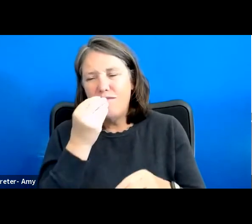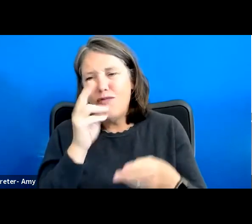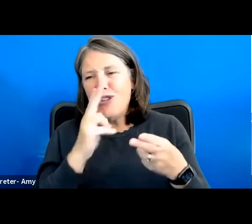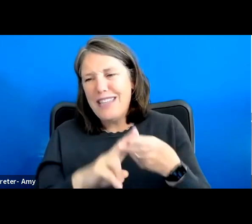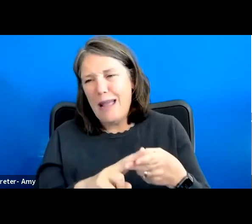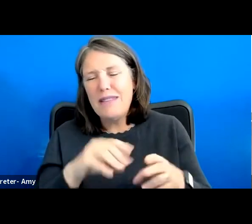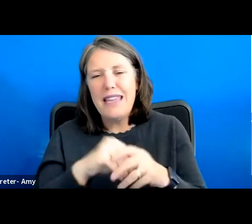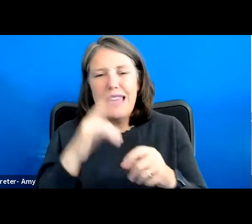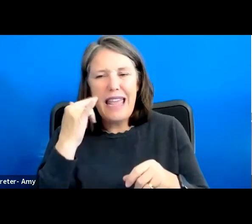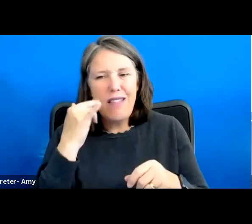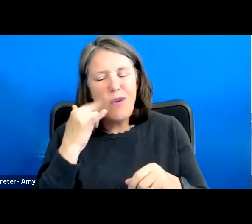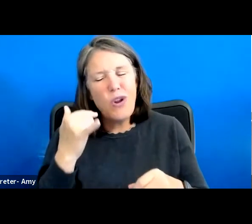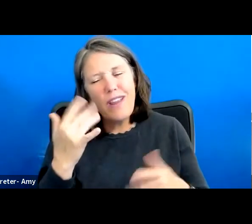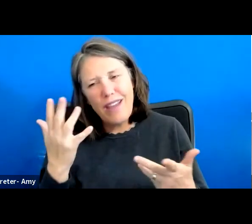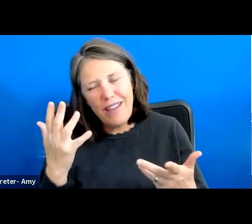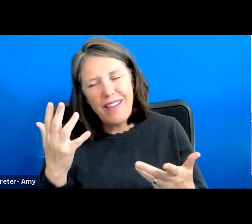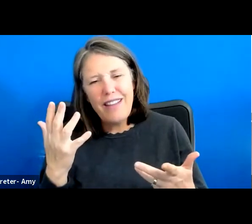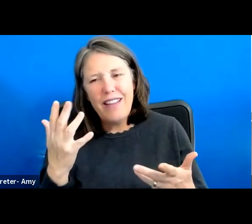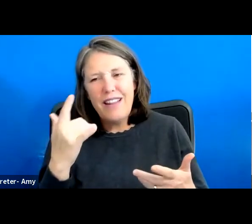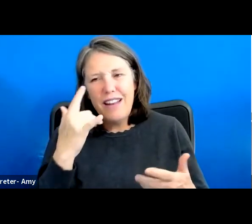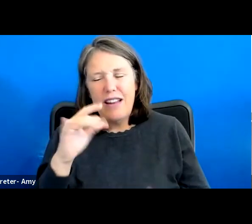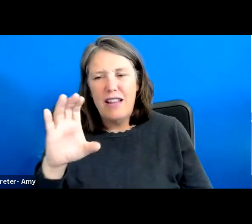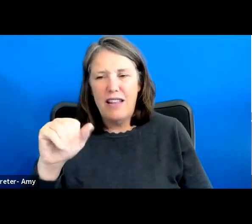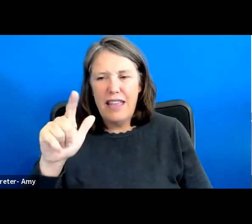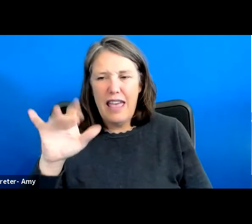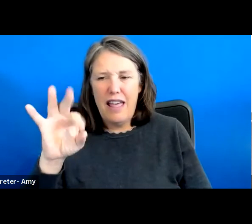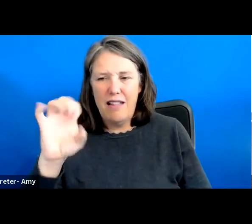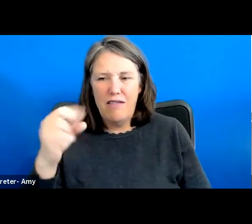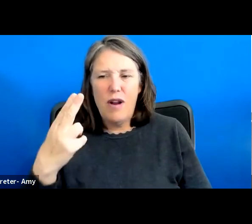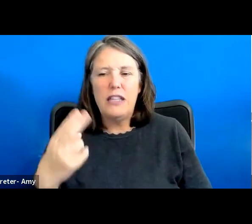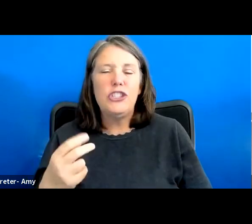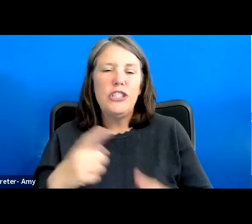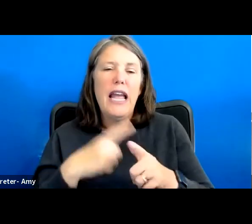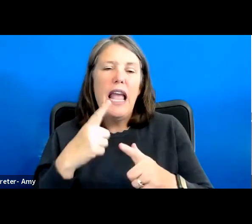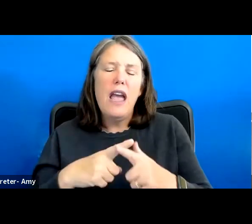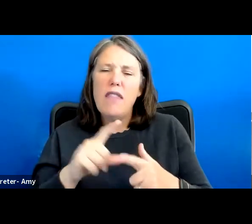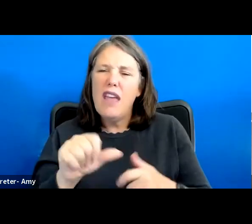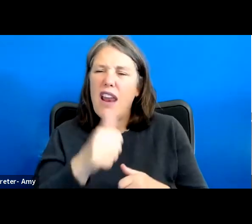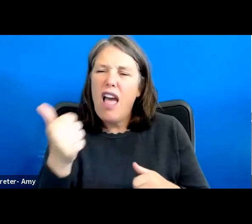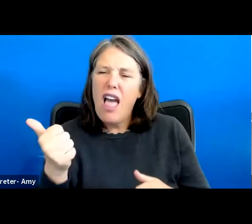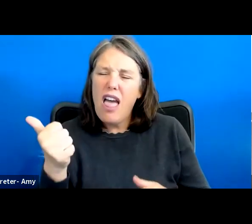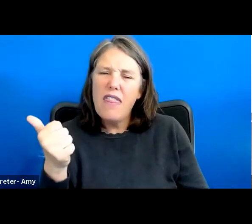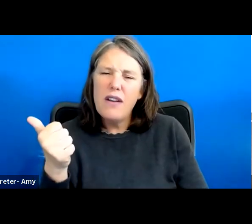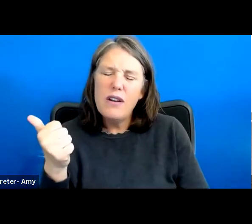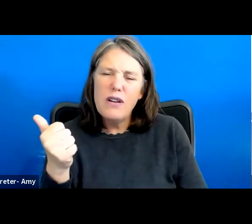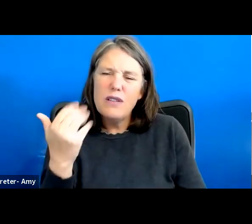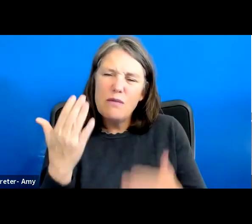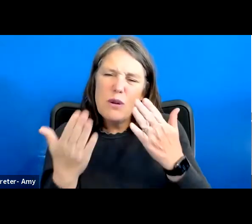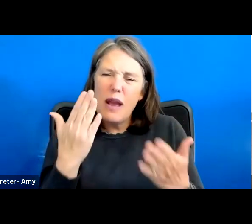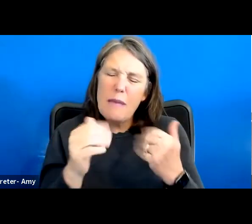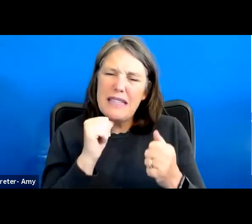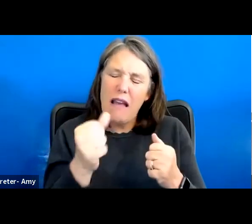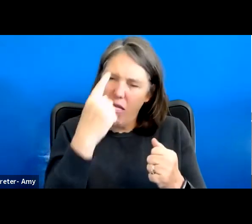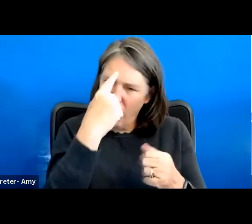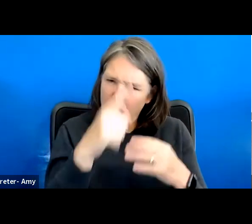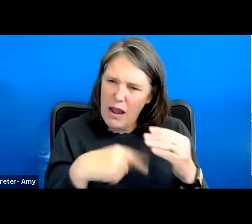In California, CalFresh. And then some of the other perhaps not thought